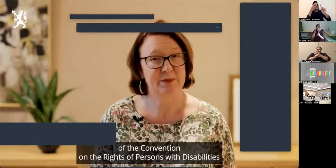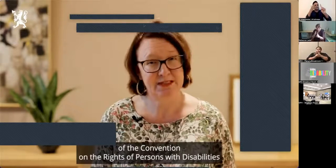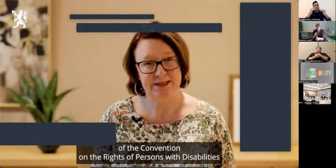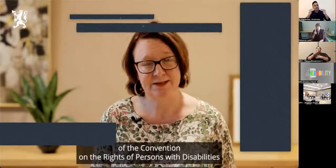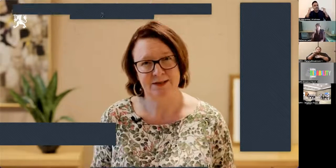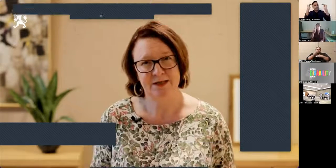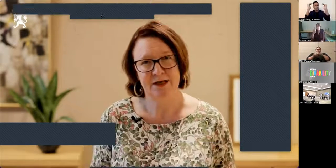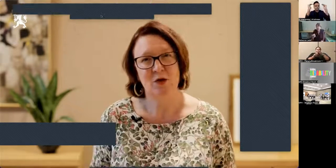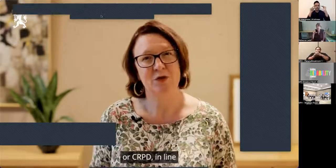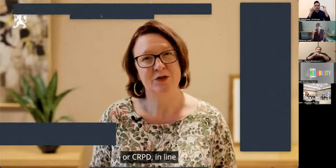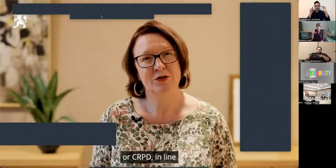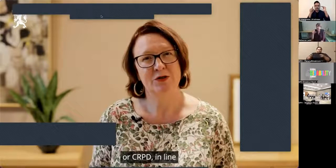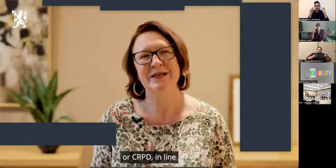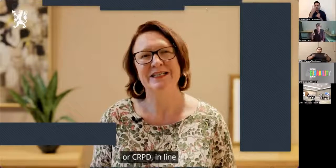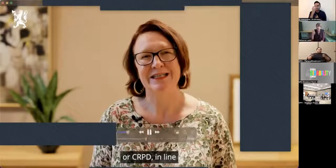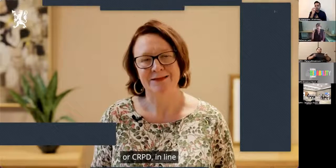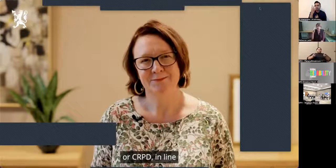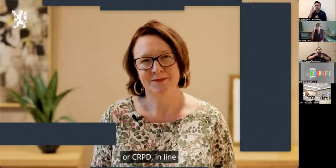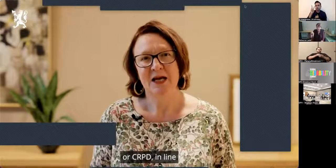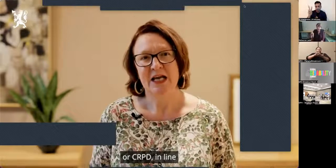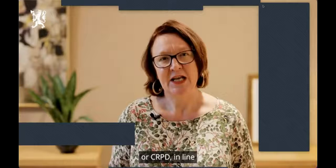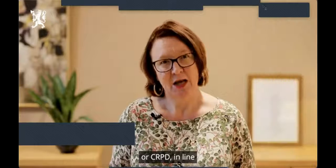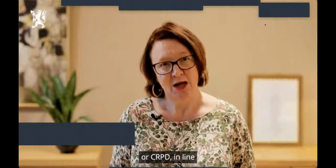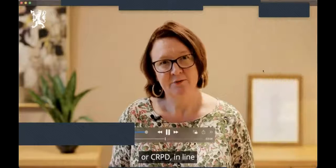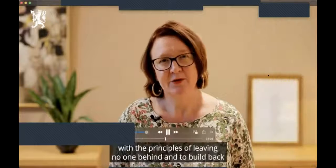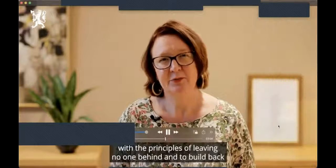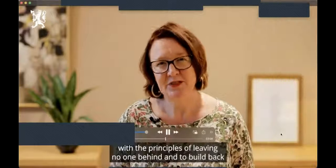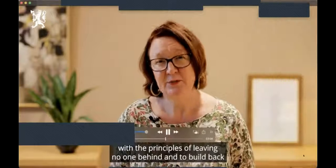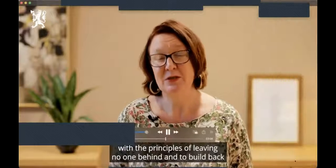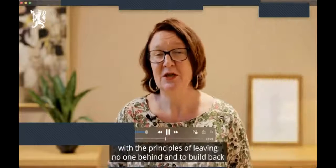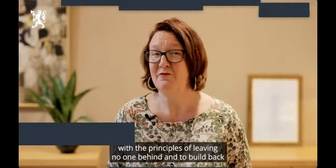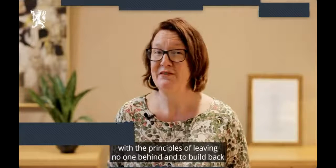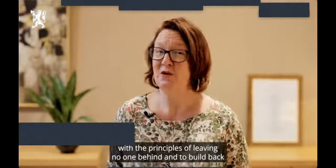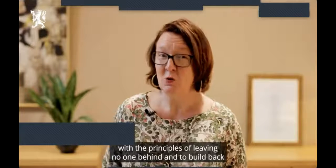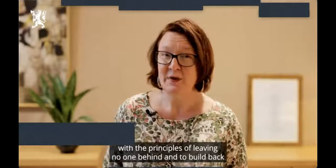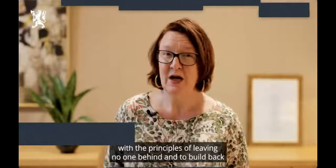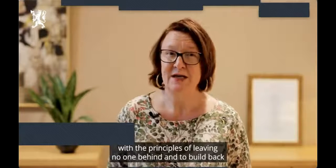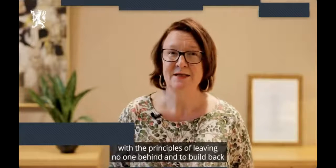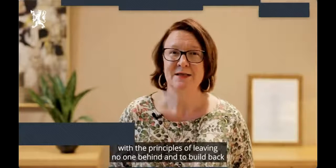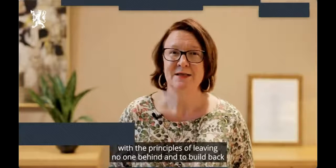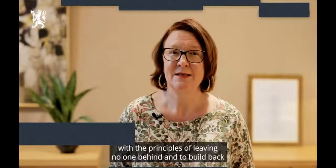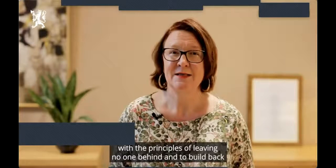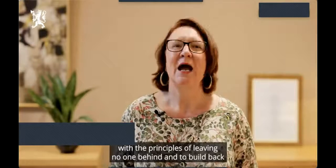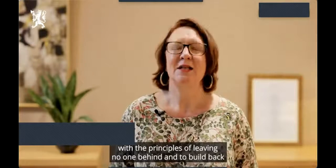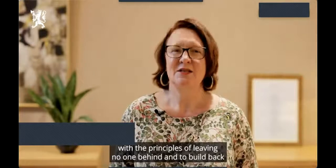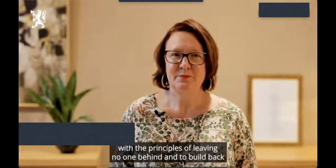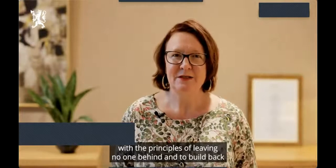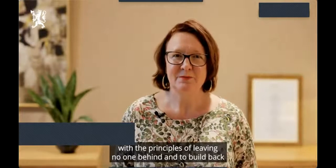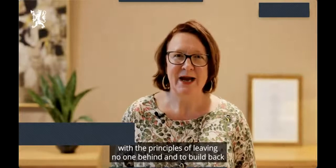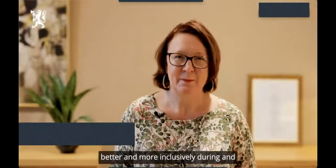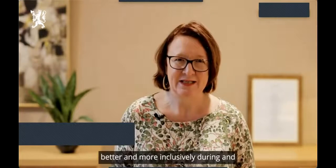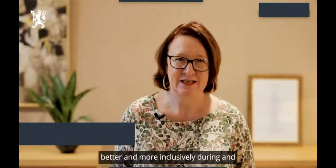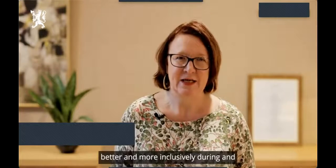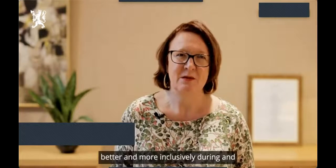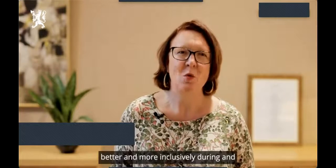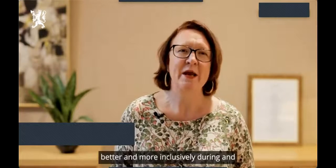with Disabilities, or CRPD, in line with the principles of leaving no one behind and to build